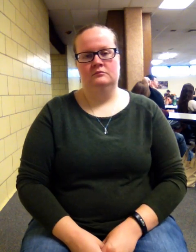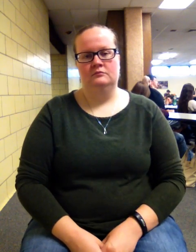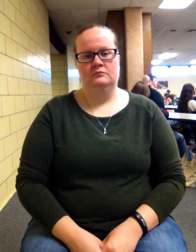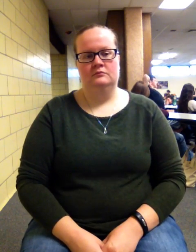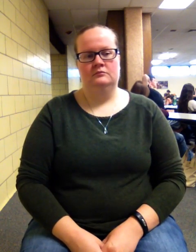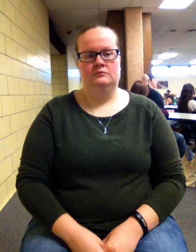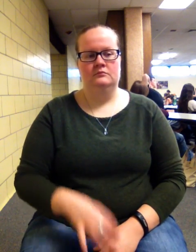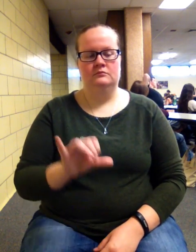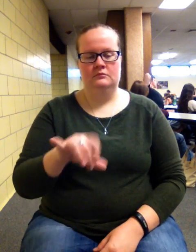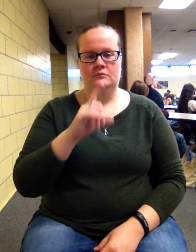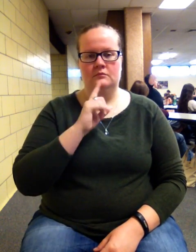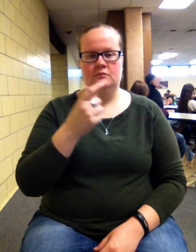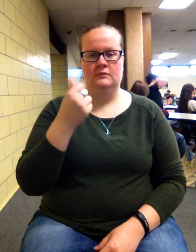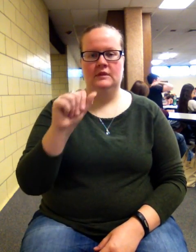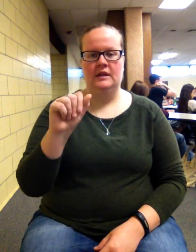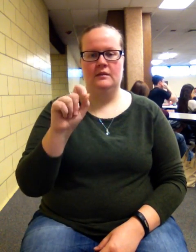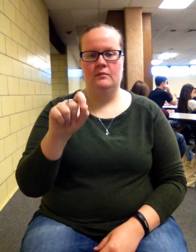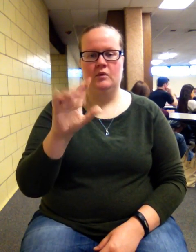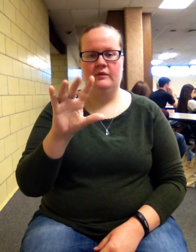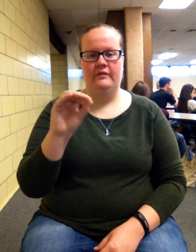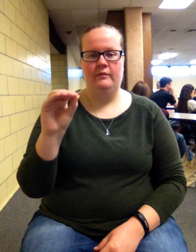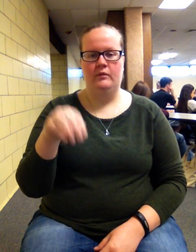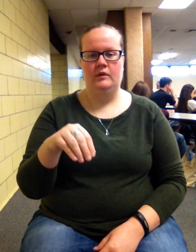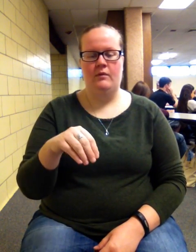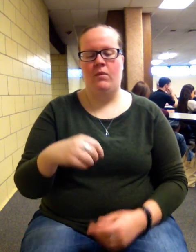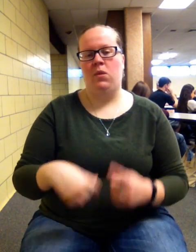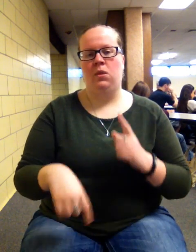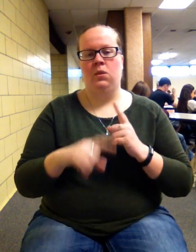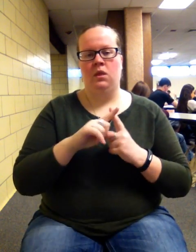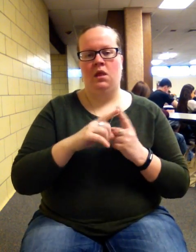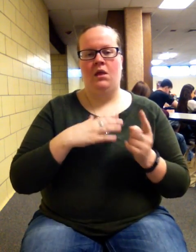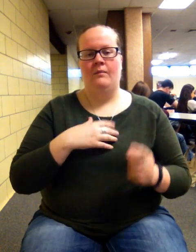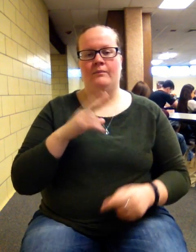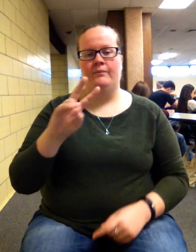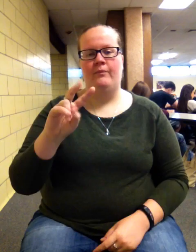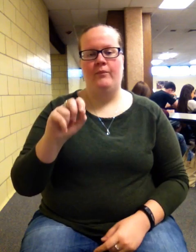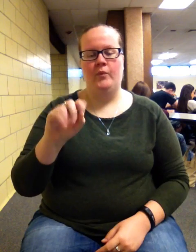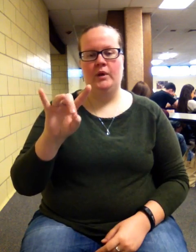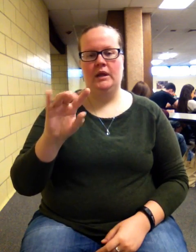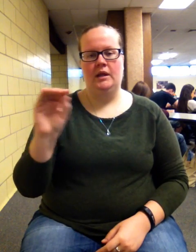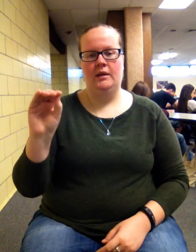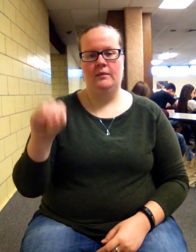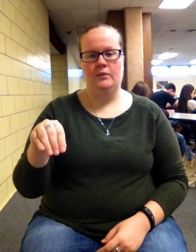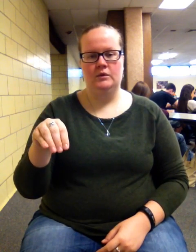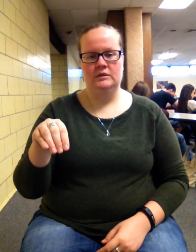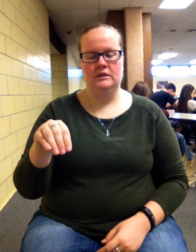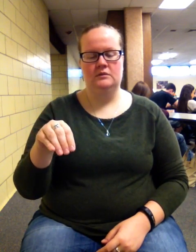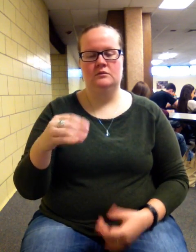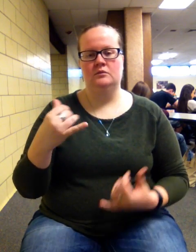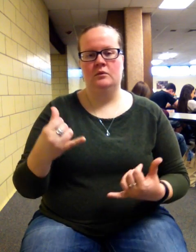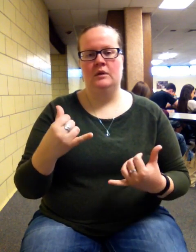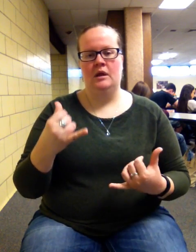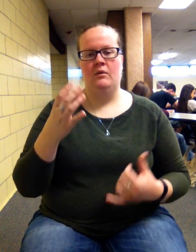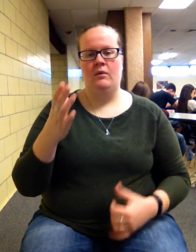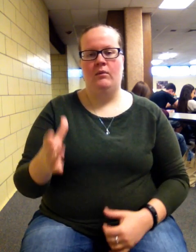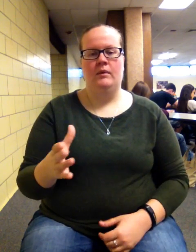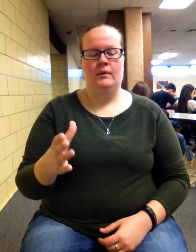that's 10.5% plus my 2.8%. So now it's going to be